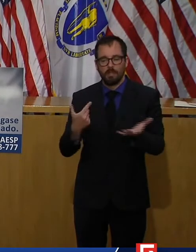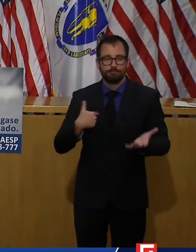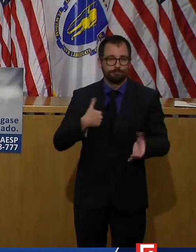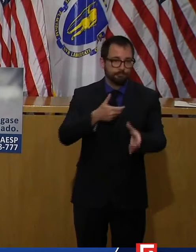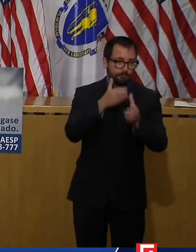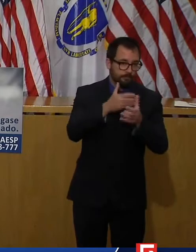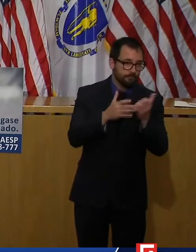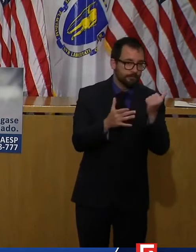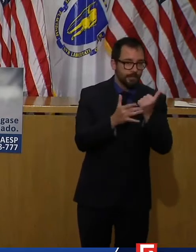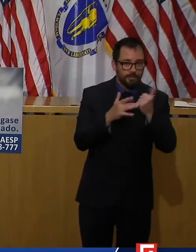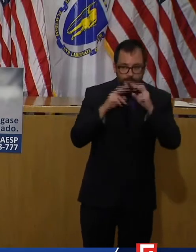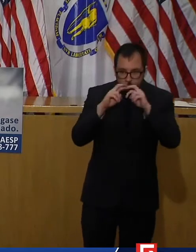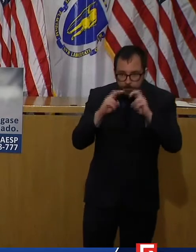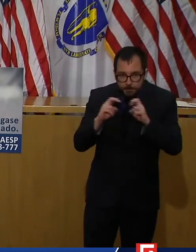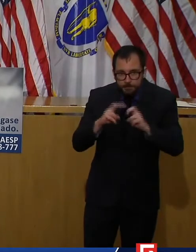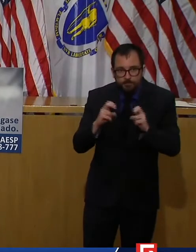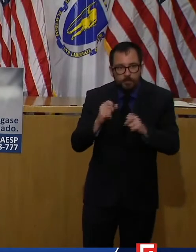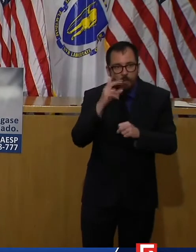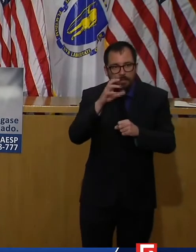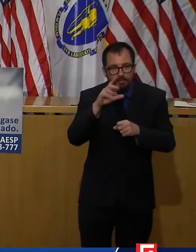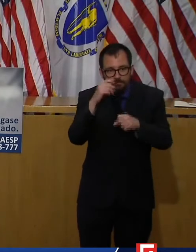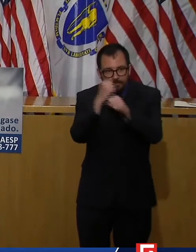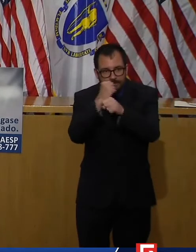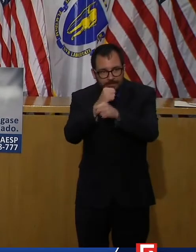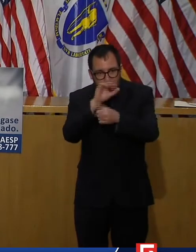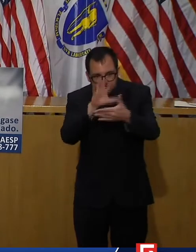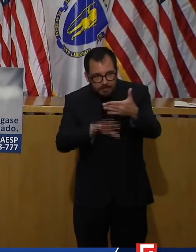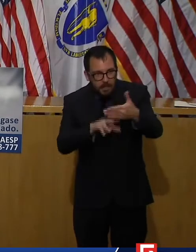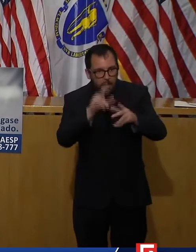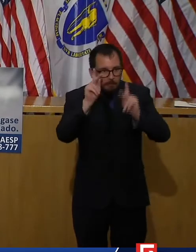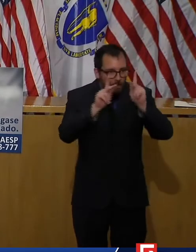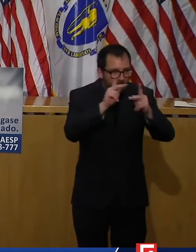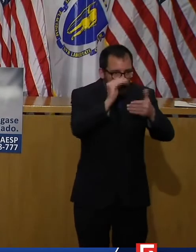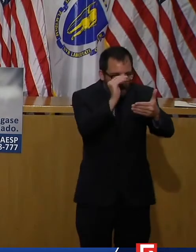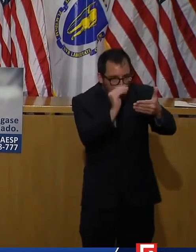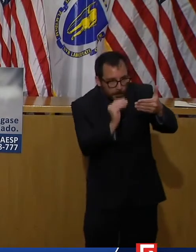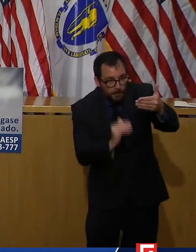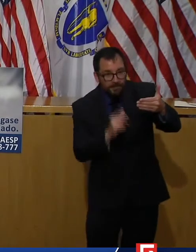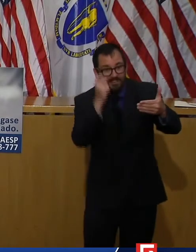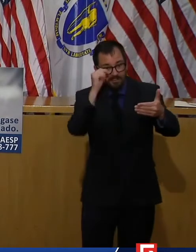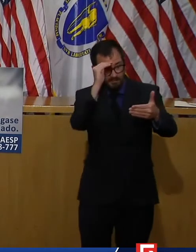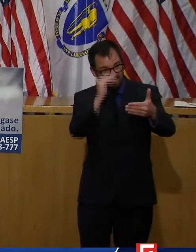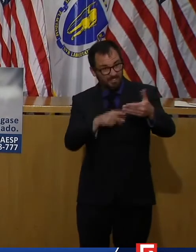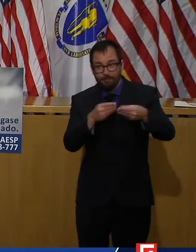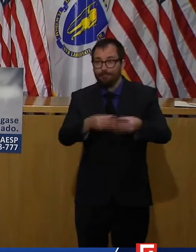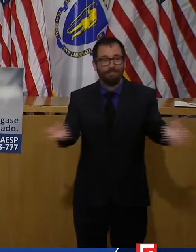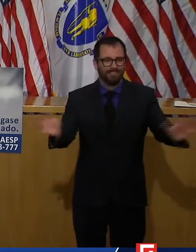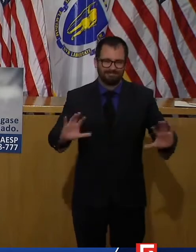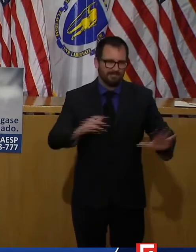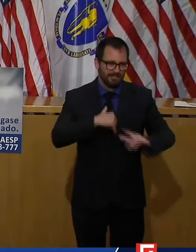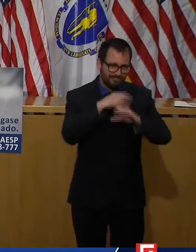that stuff has been very secure with good, we just want to always assure data integrity.